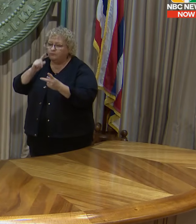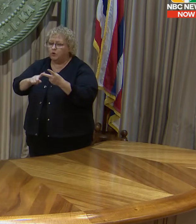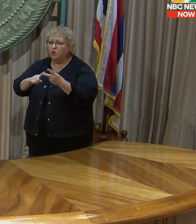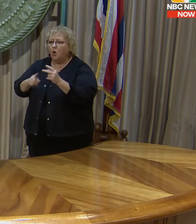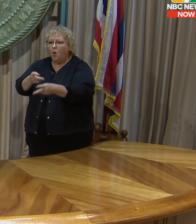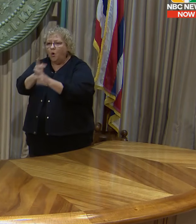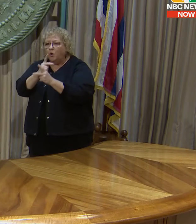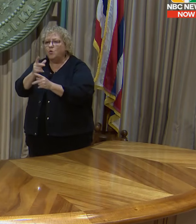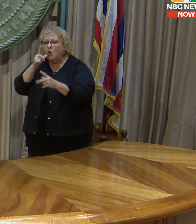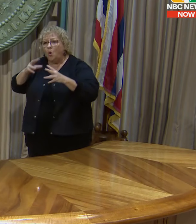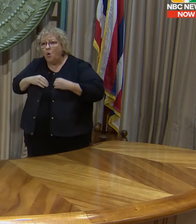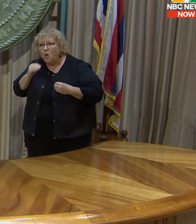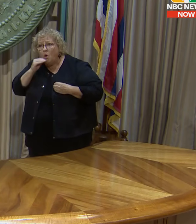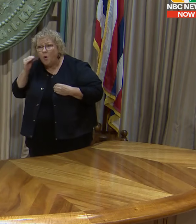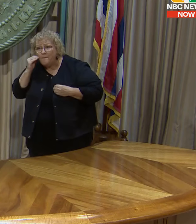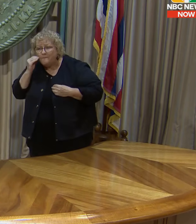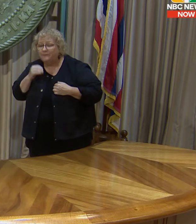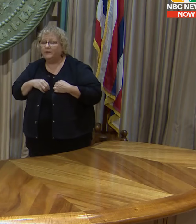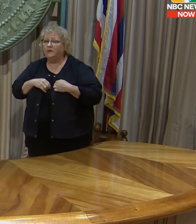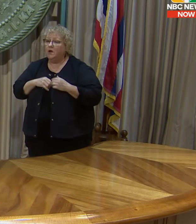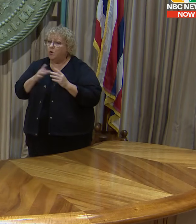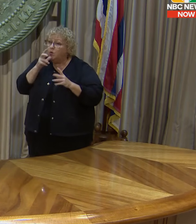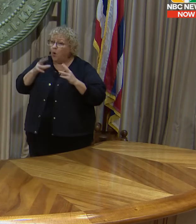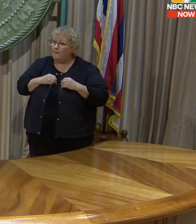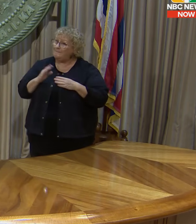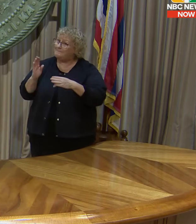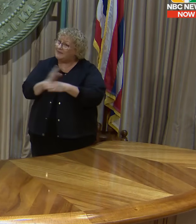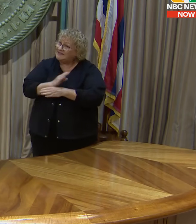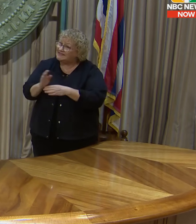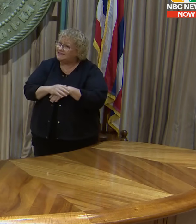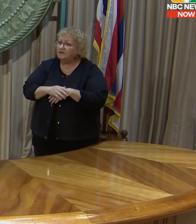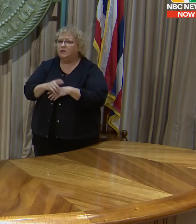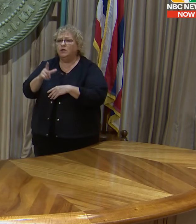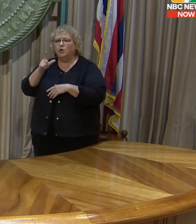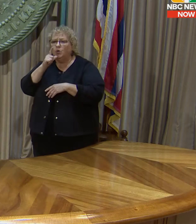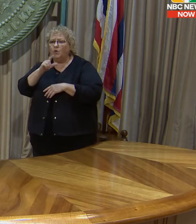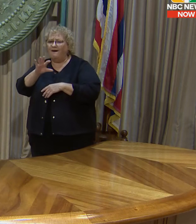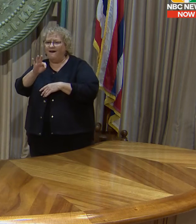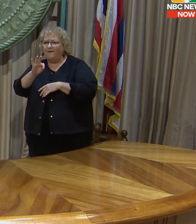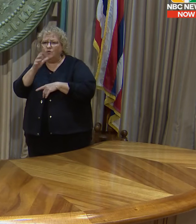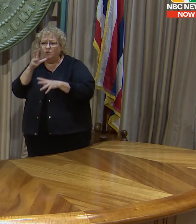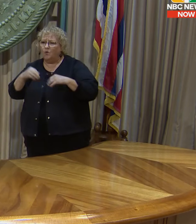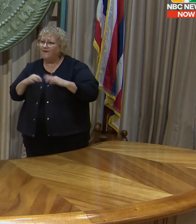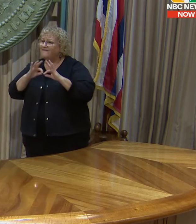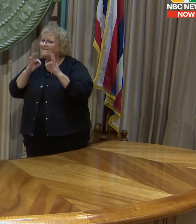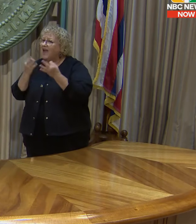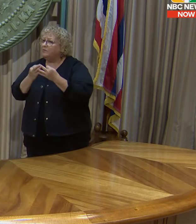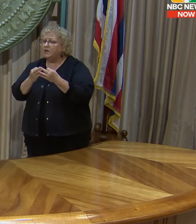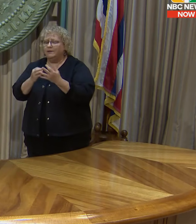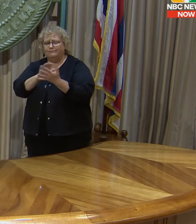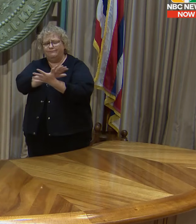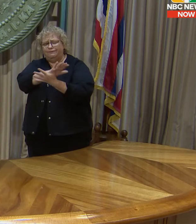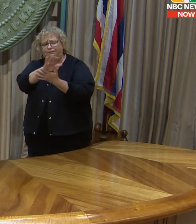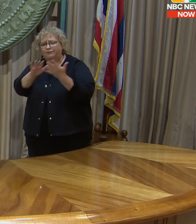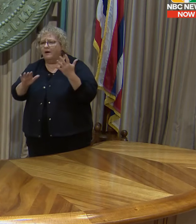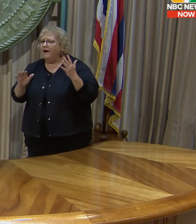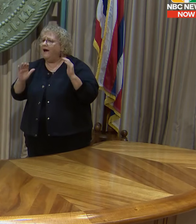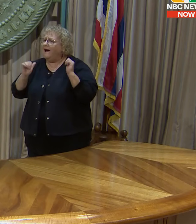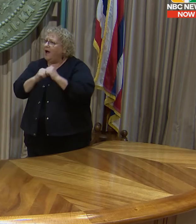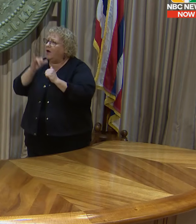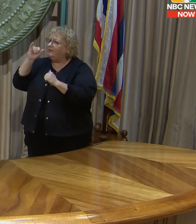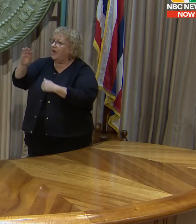small business people, to family leave, and everything in between. And so the easiest way to understand how this